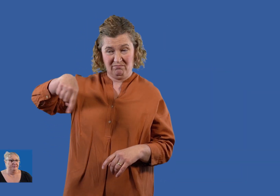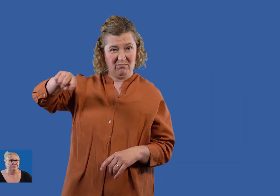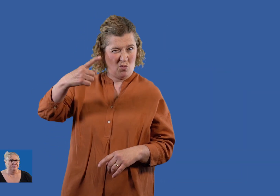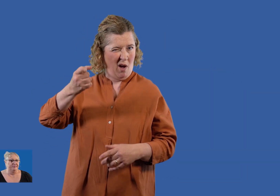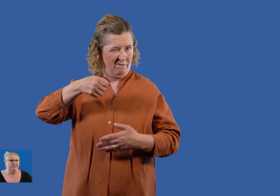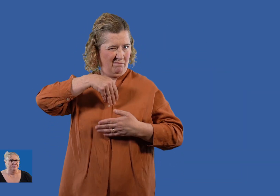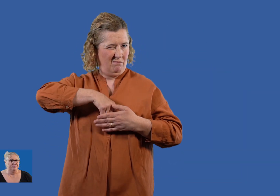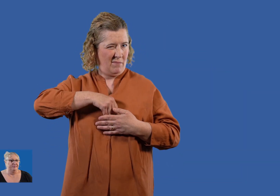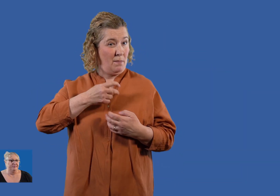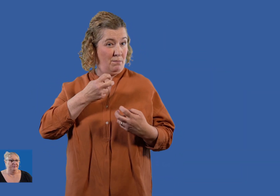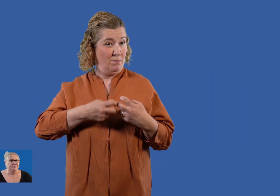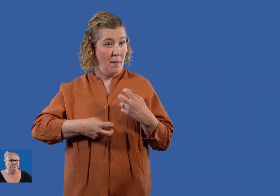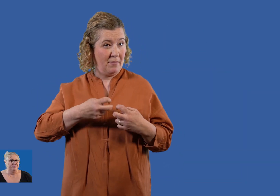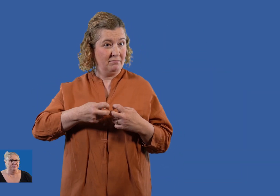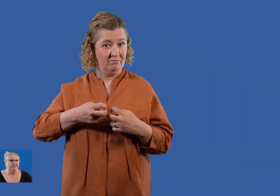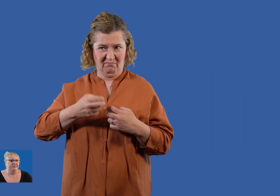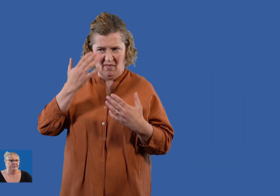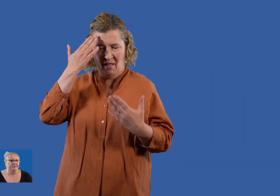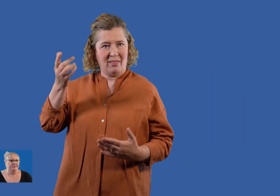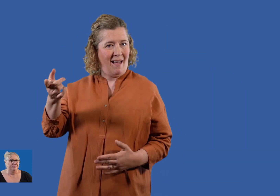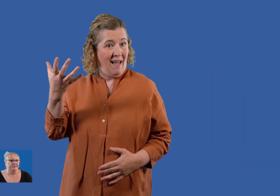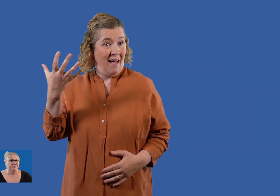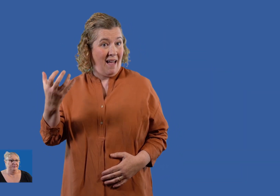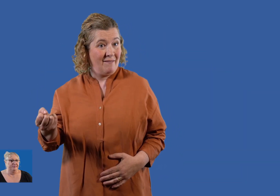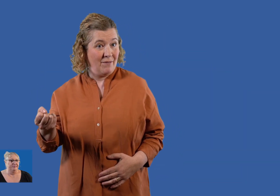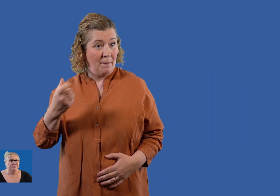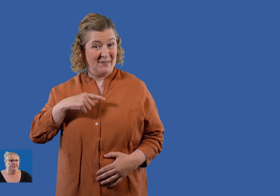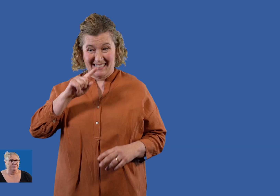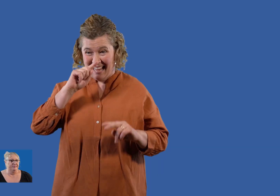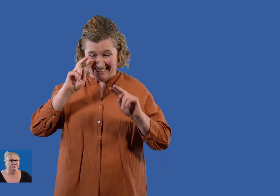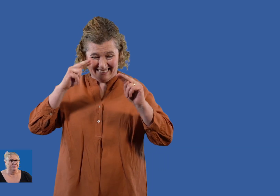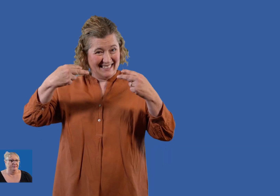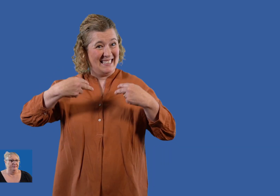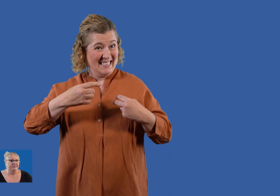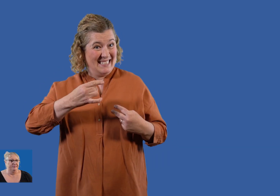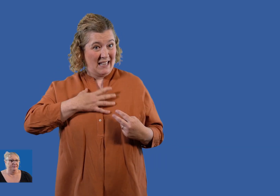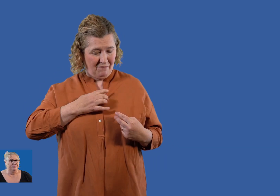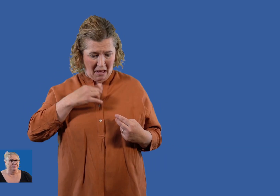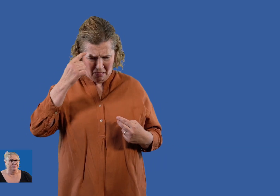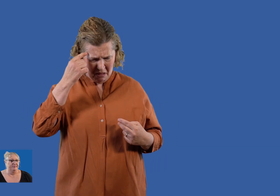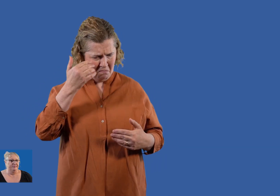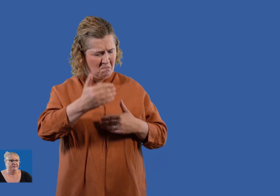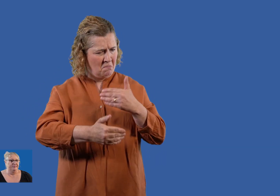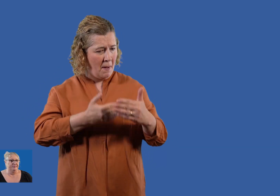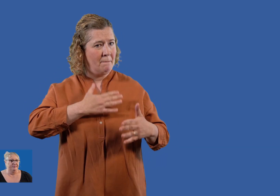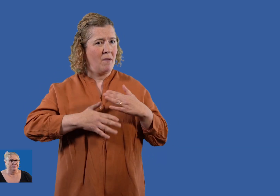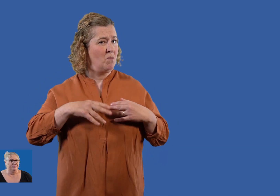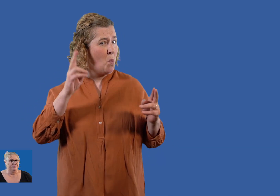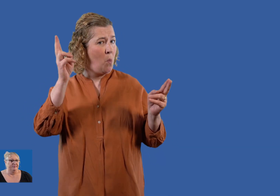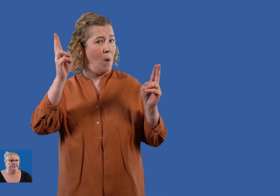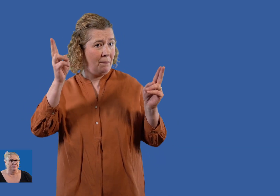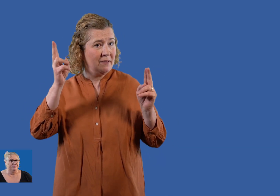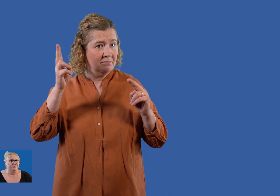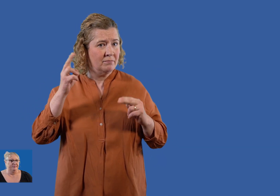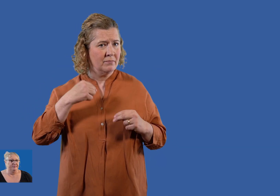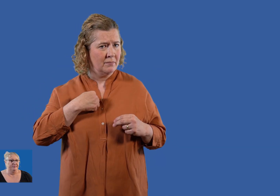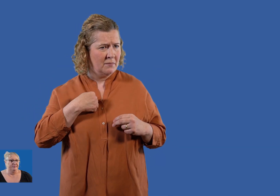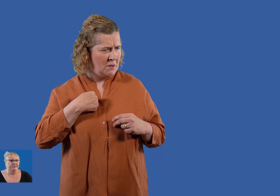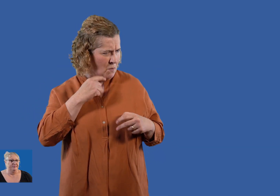with personality disorders don't always recognise this because of their way of thinking and behaviour. It's just so natural to them. They're very difficult